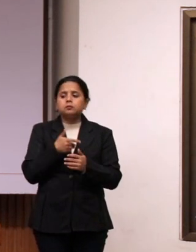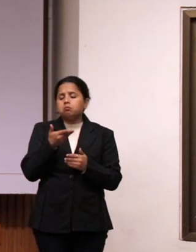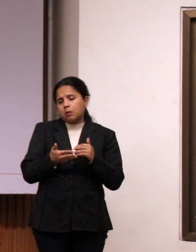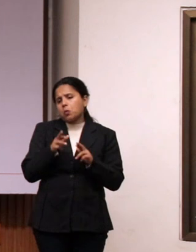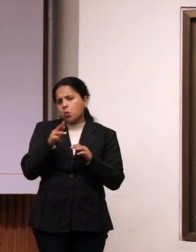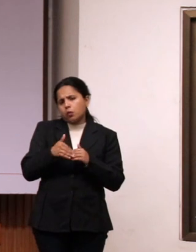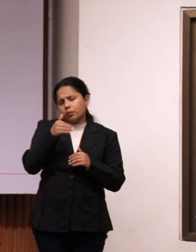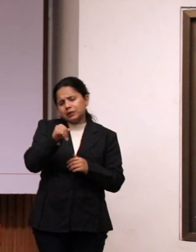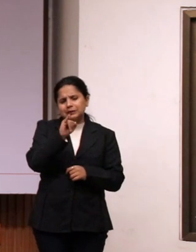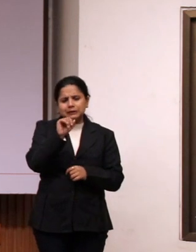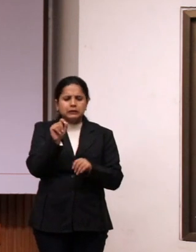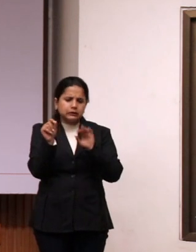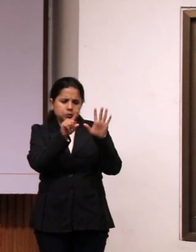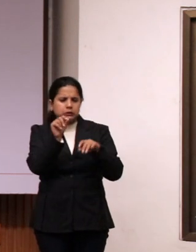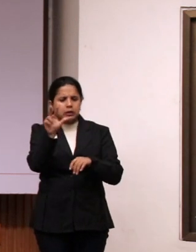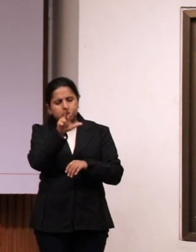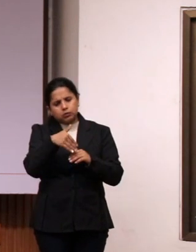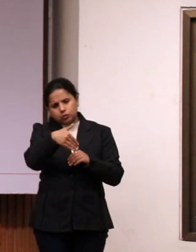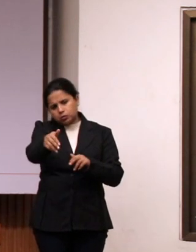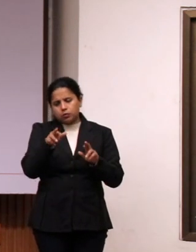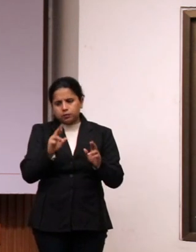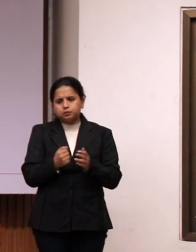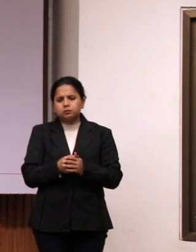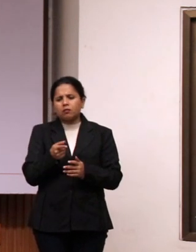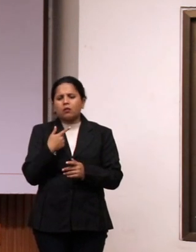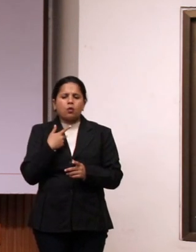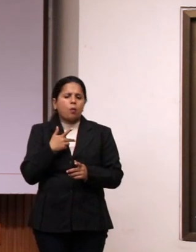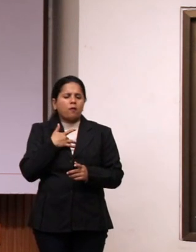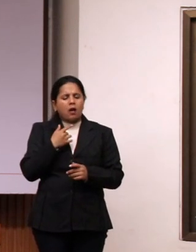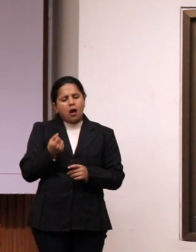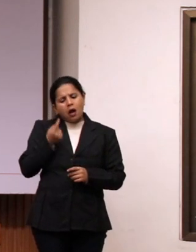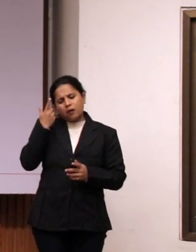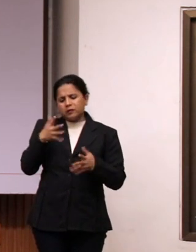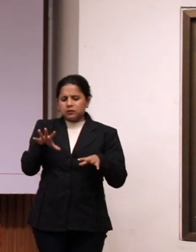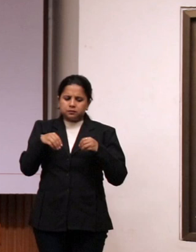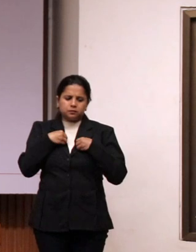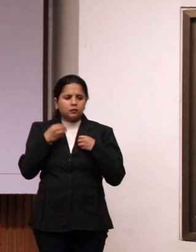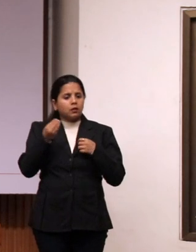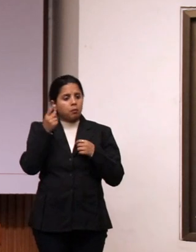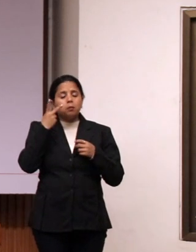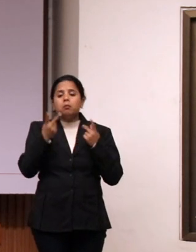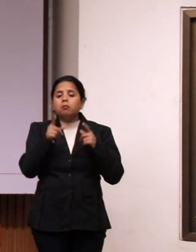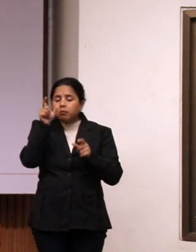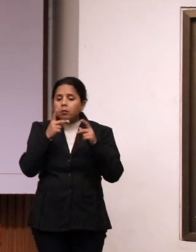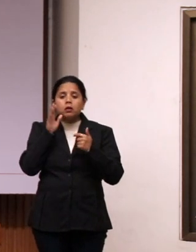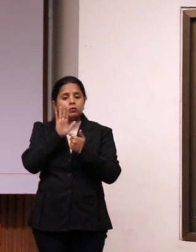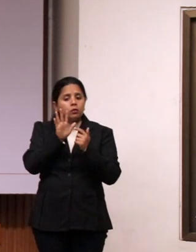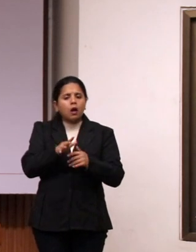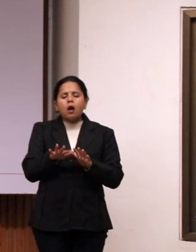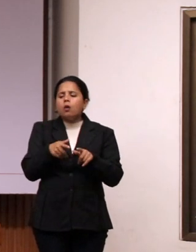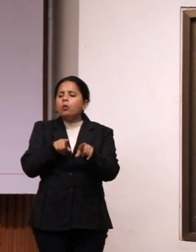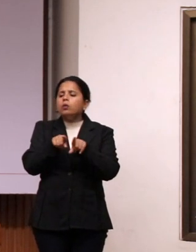another 6 to 8 months. And it is convincing, very convincing, because some of the indicators suggest, for example, how